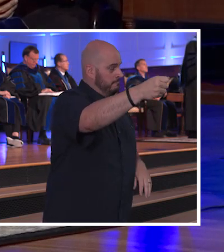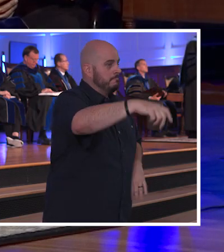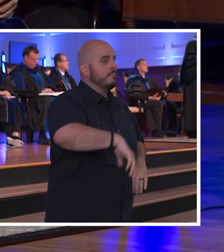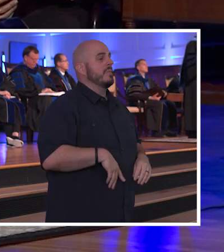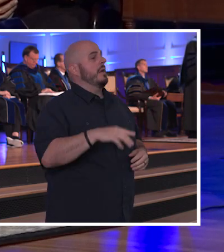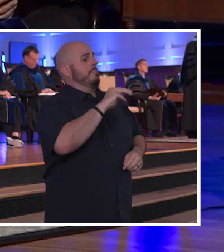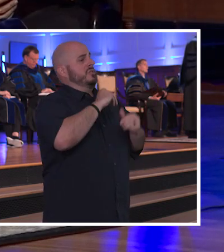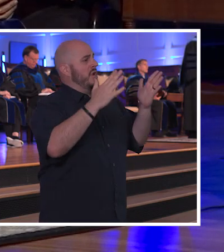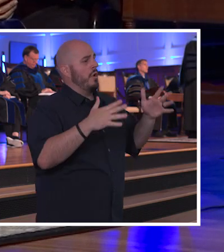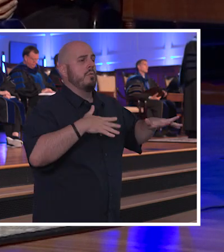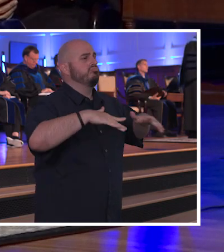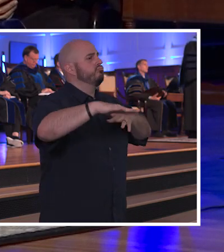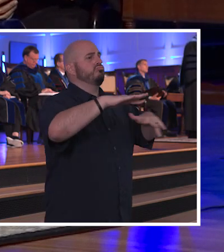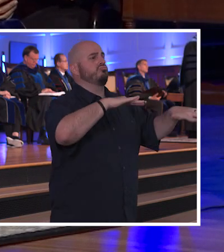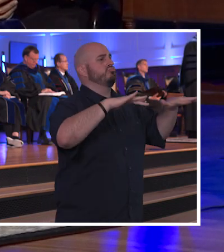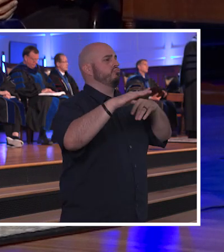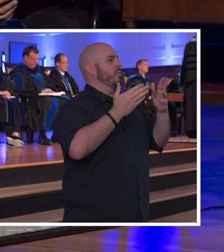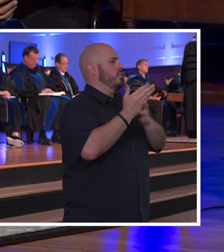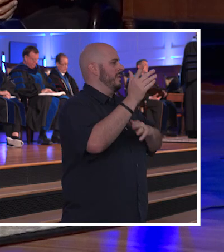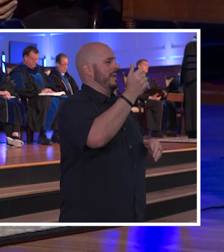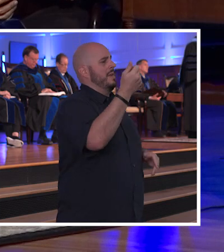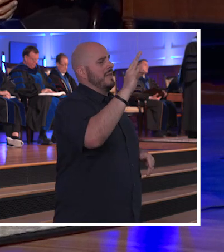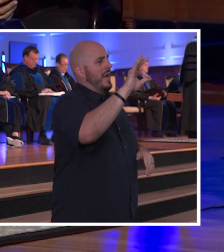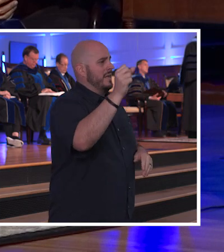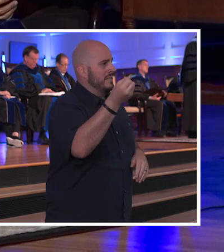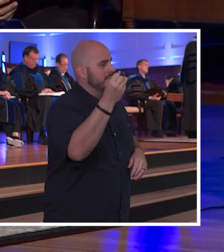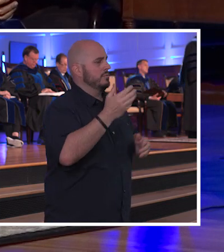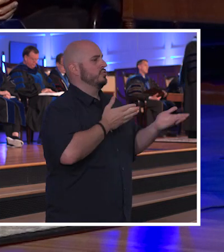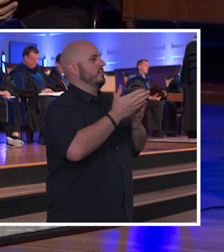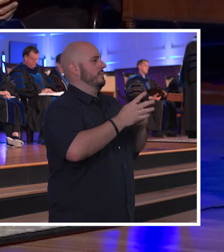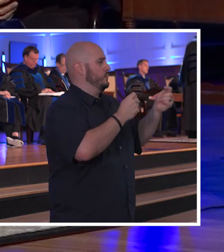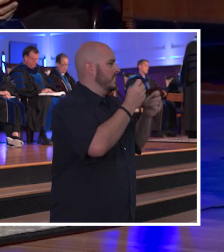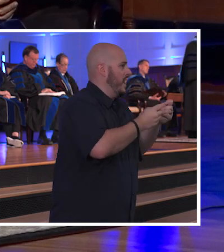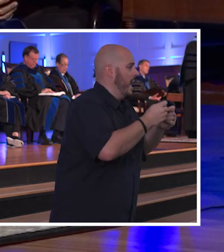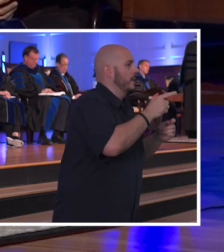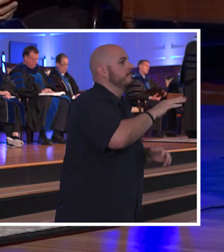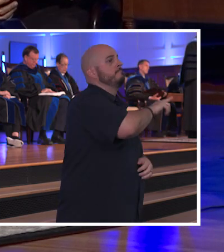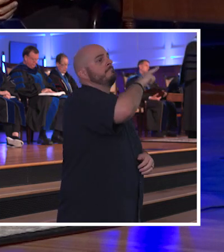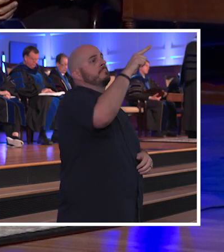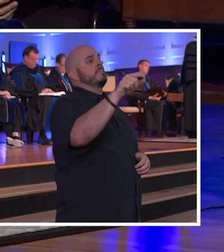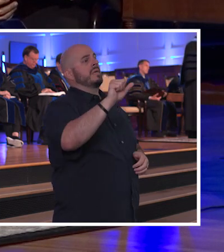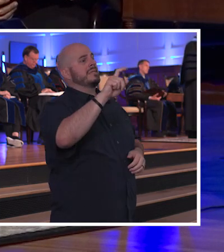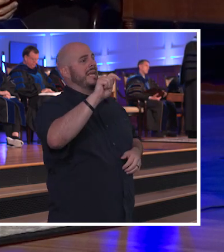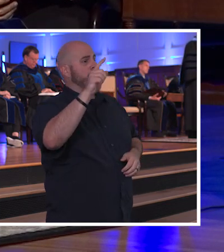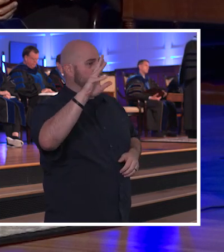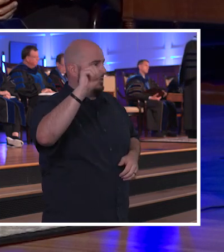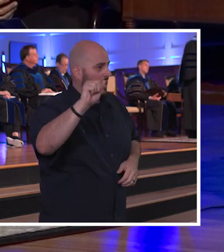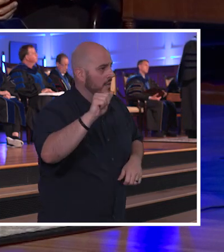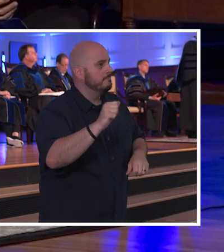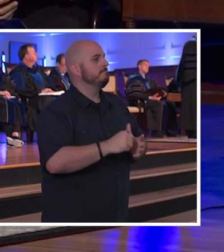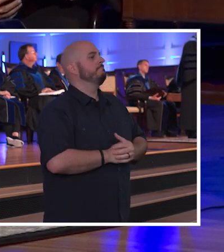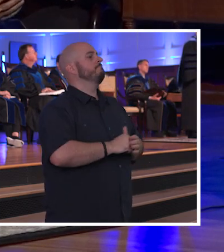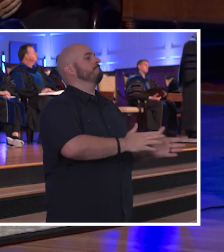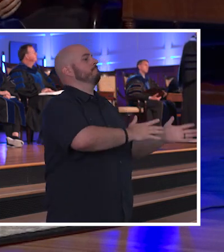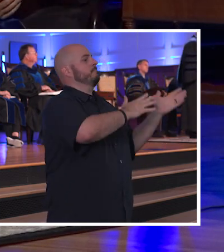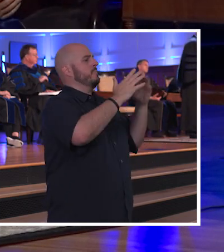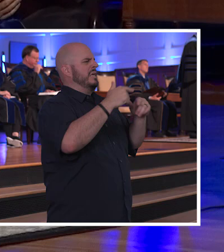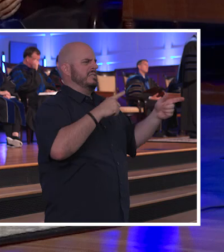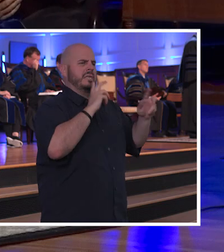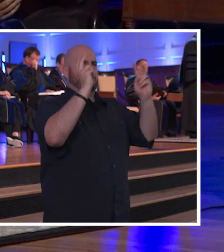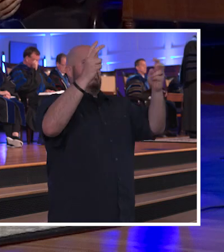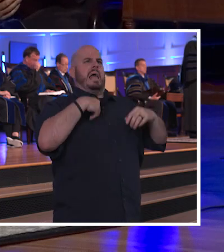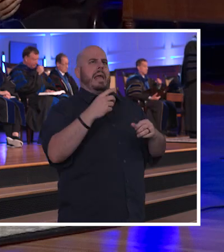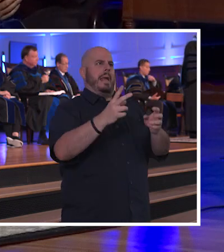the 1990s, she would serve in Trinidad, then in St. Lucia. And she says, "I immediately jumped in and just